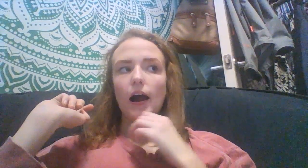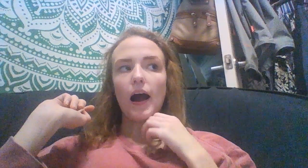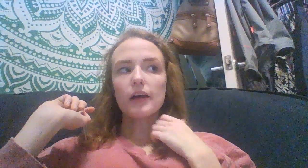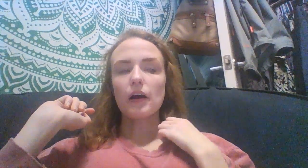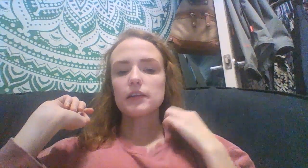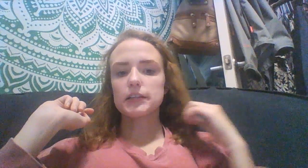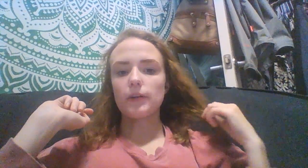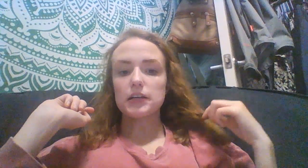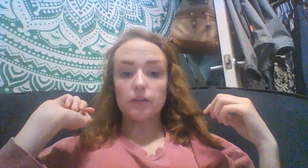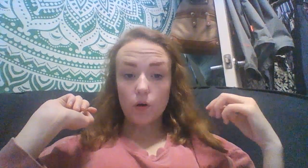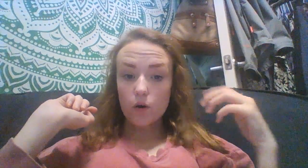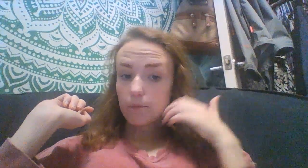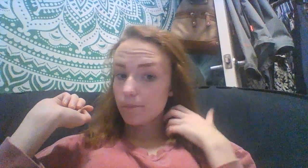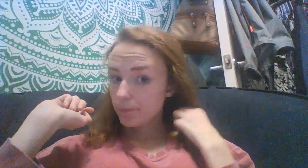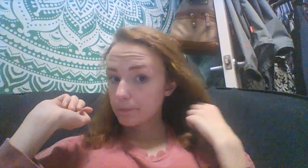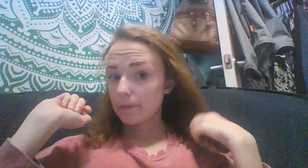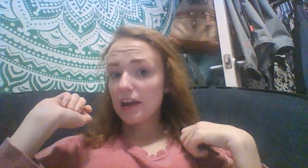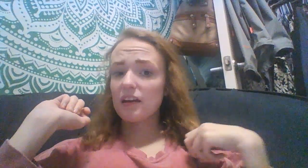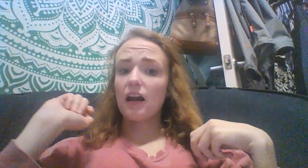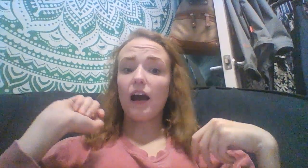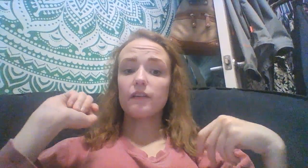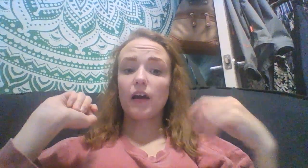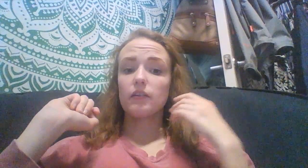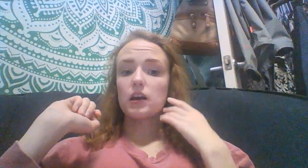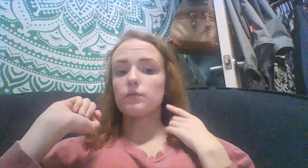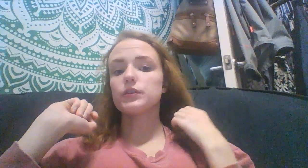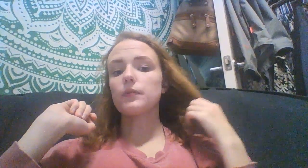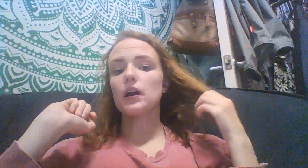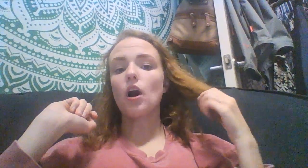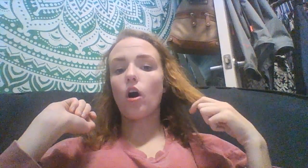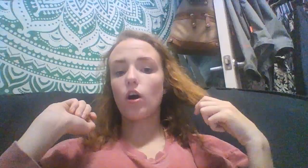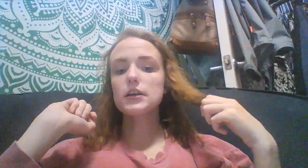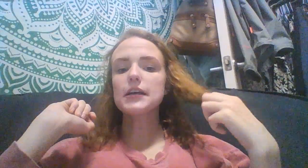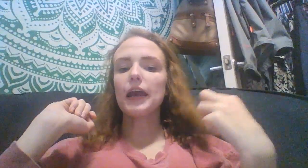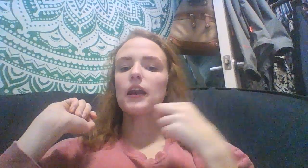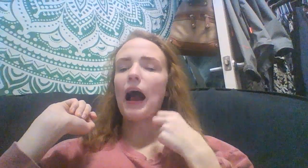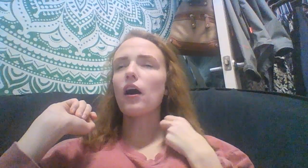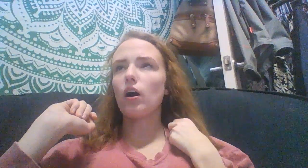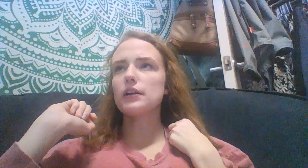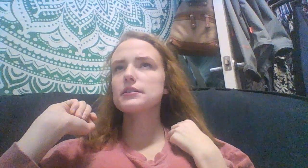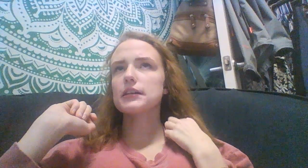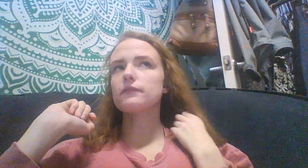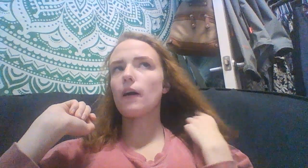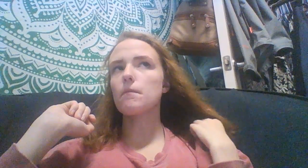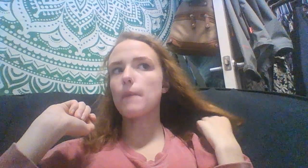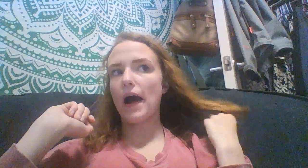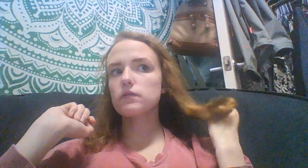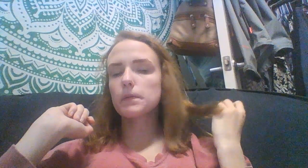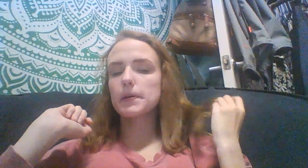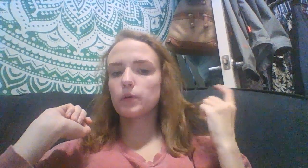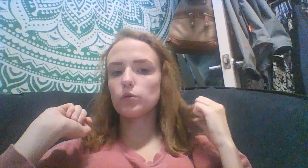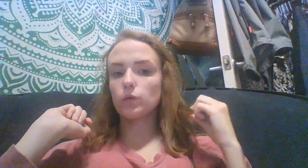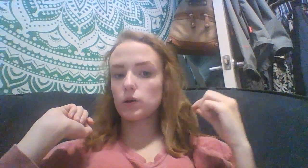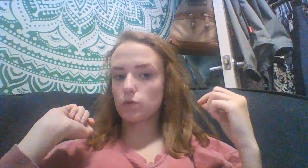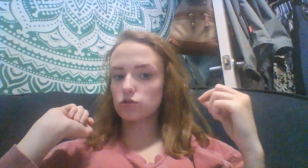I found this very difficult, and I found that it was very hard, and I honestly felt bad for people who were in